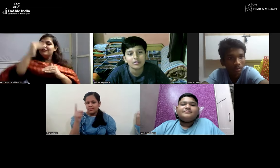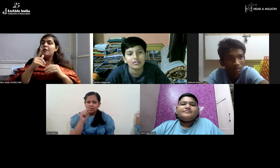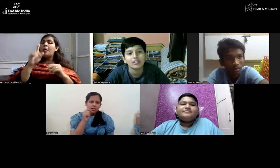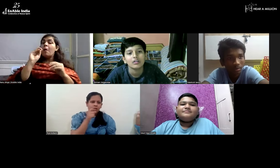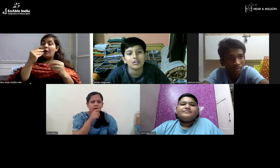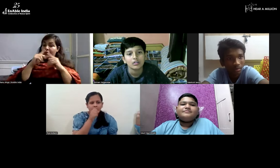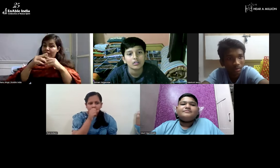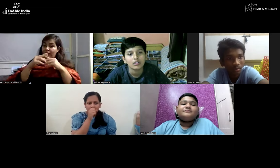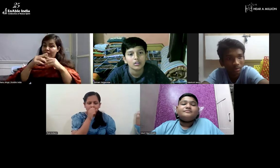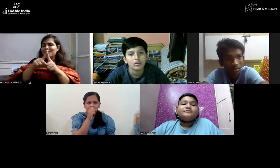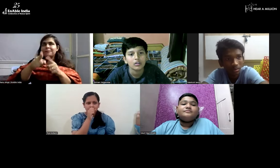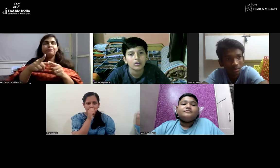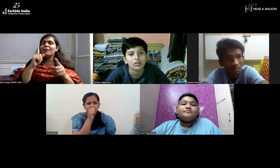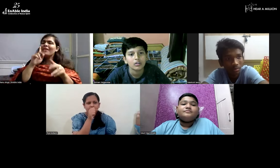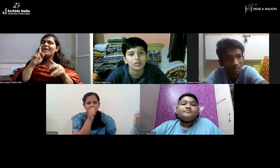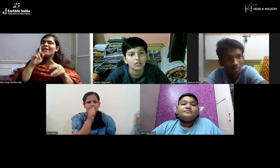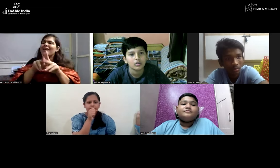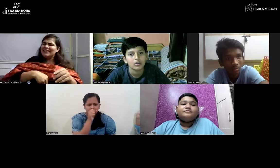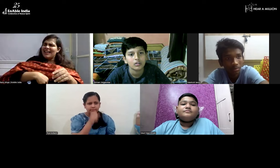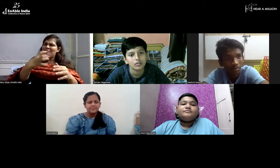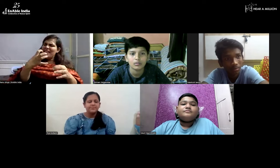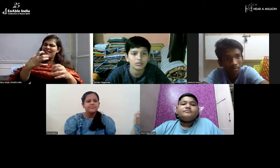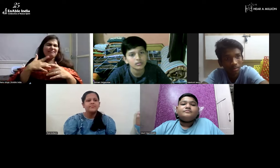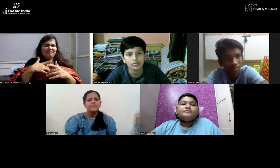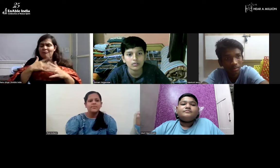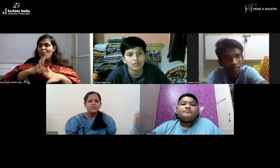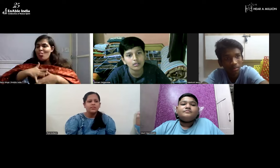that a better way of solving your stress?